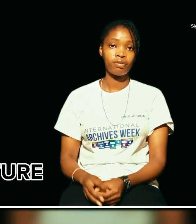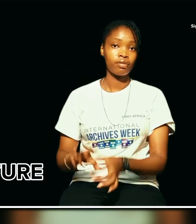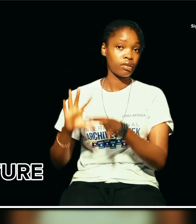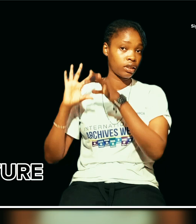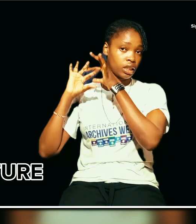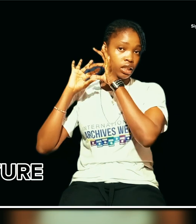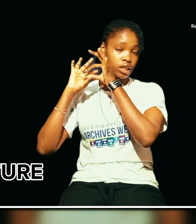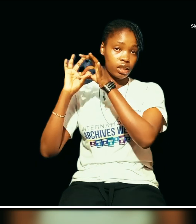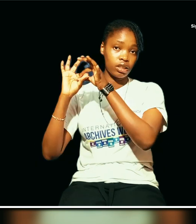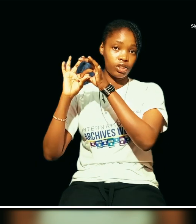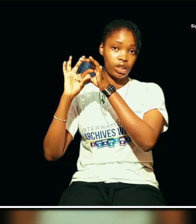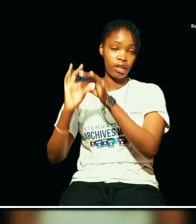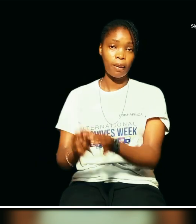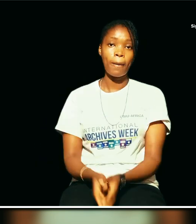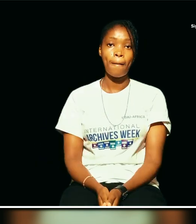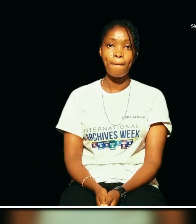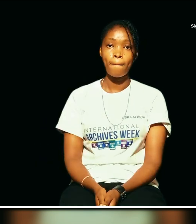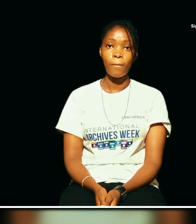culture,